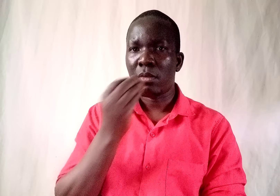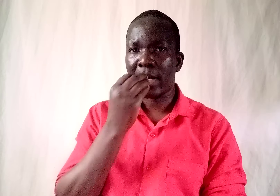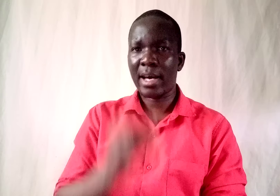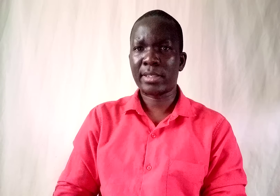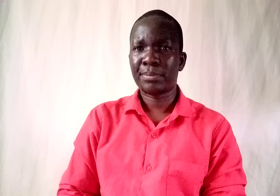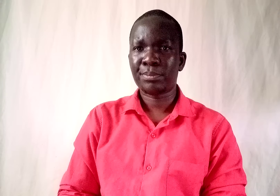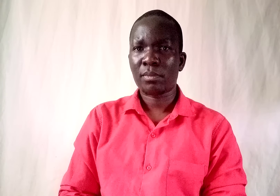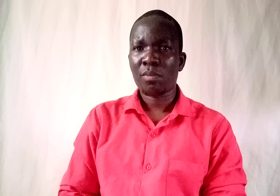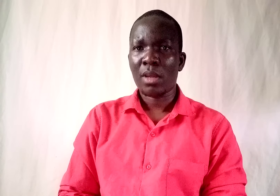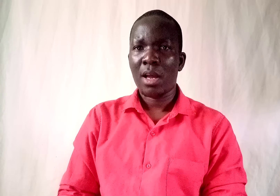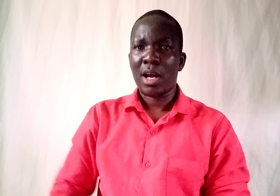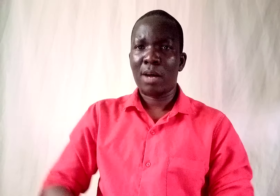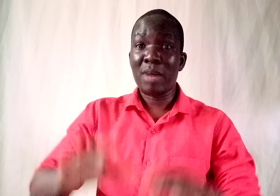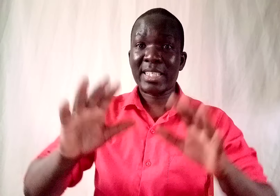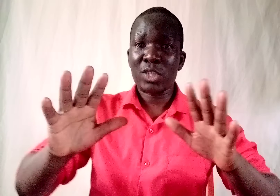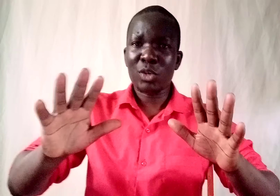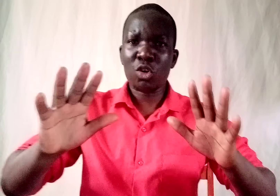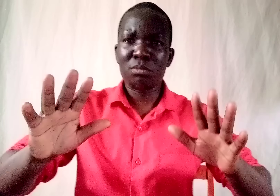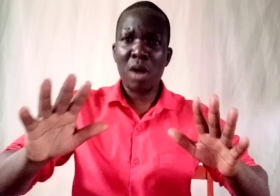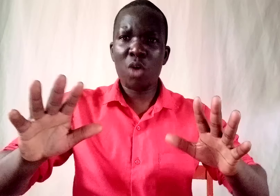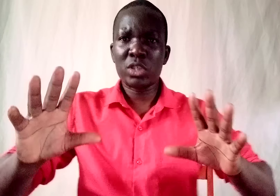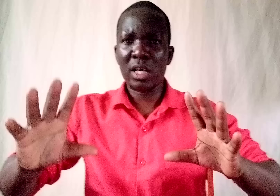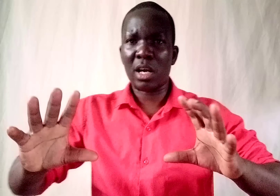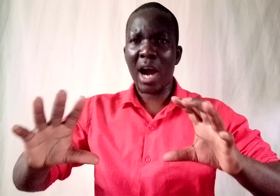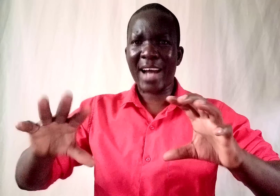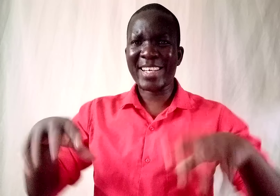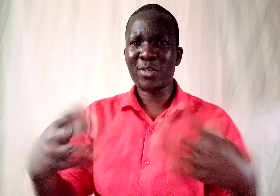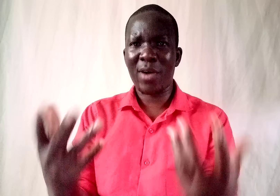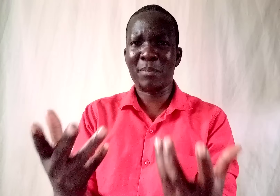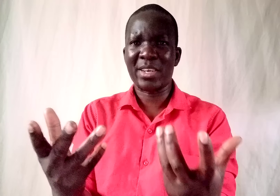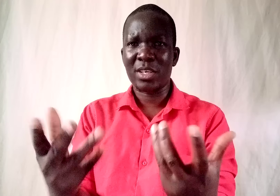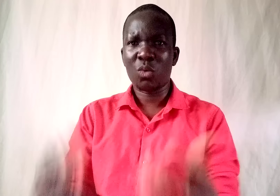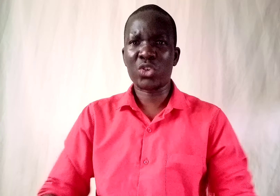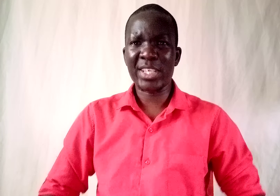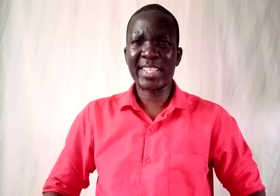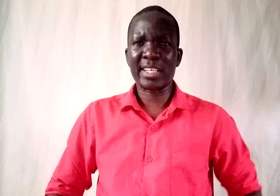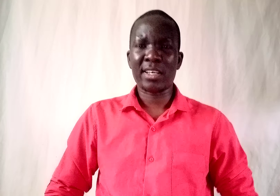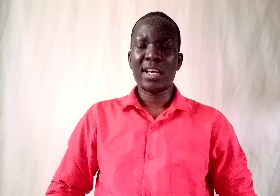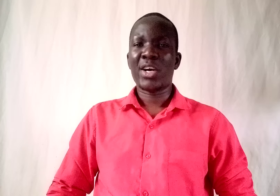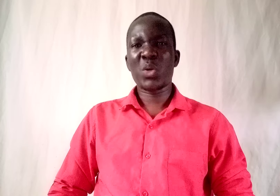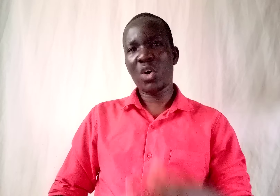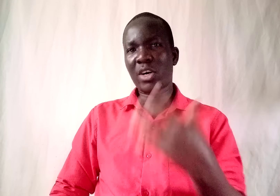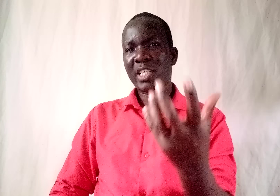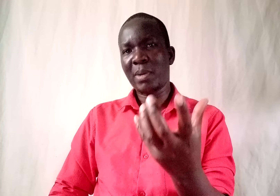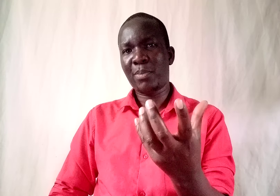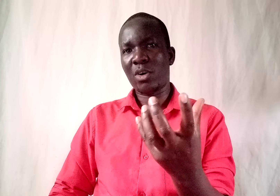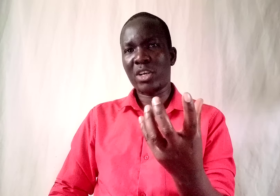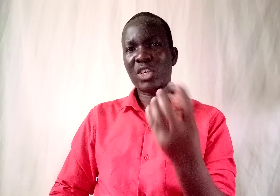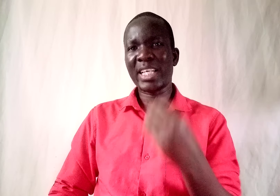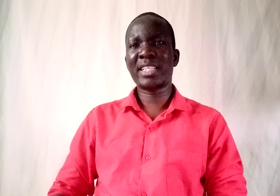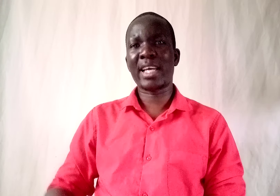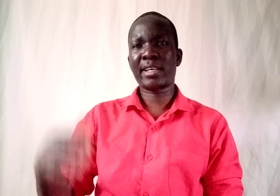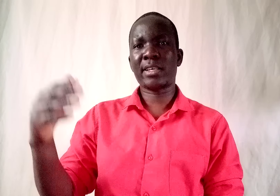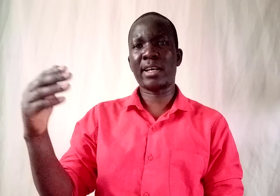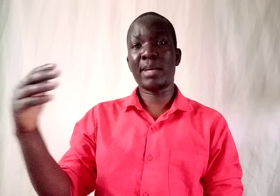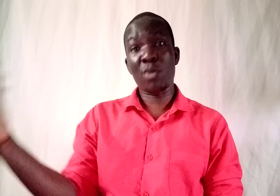like that. But you want to talk about a rich family was eating. You know, rich people don't eat like the poor